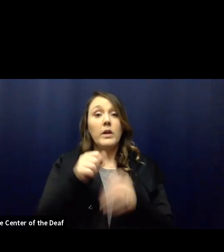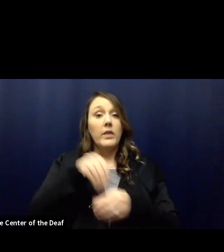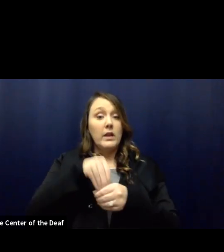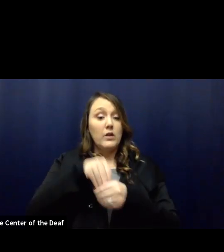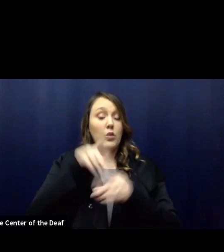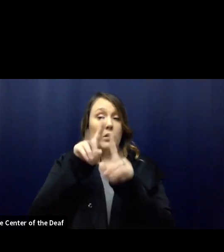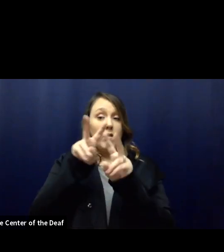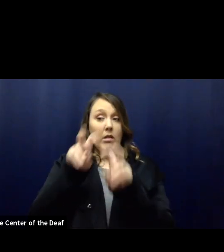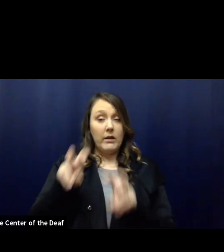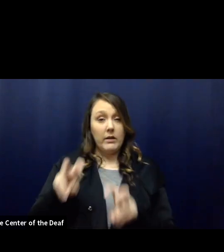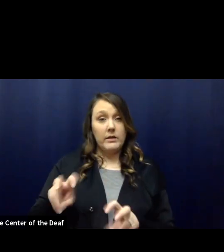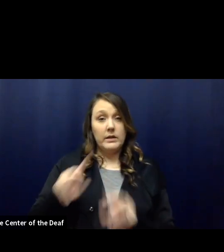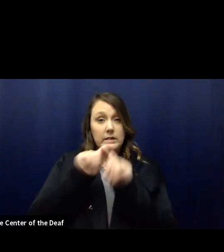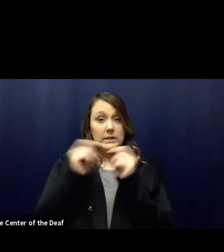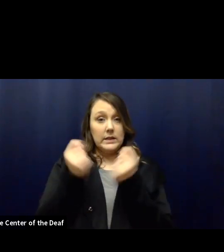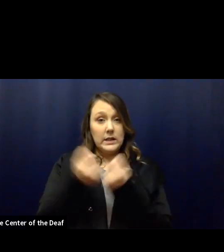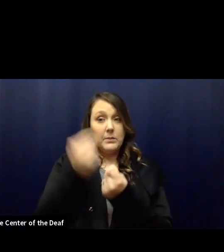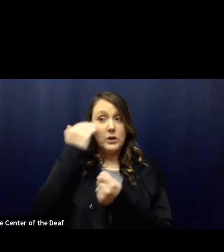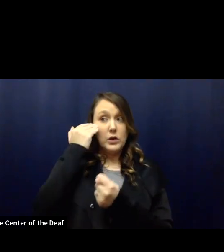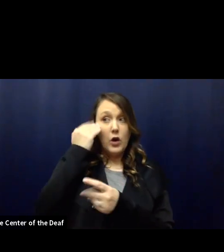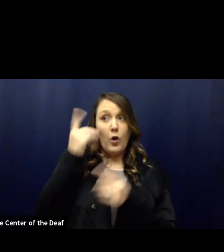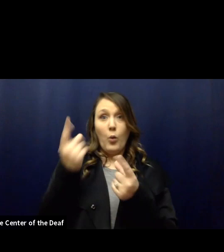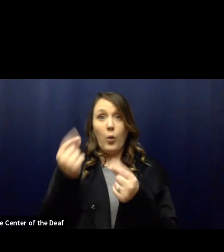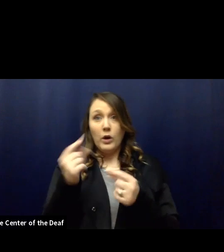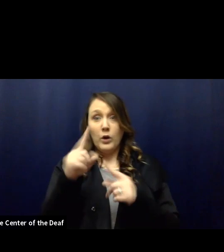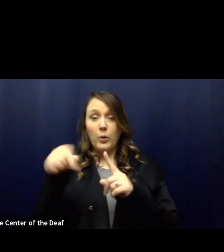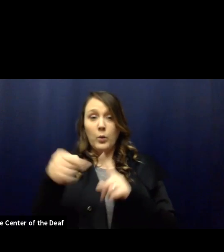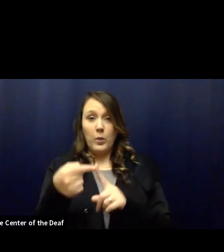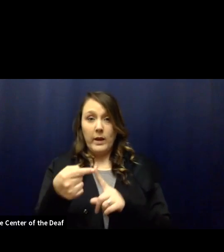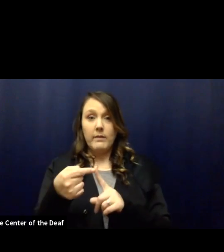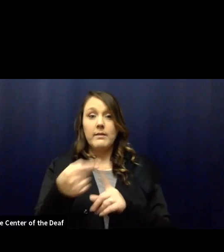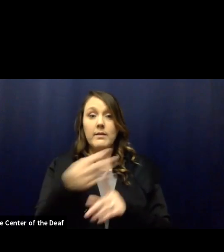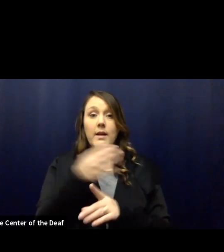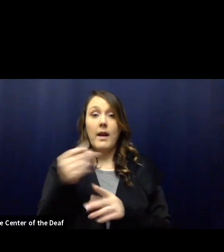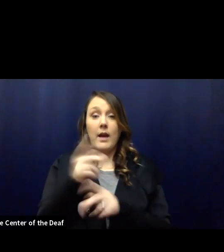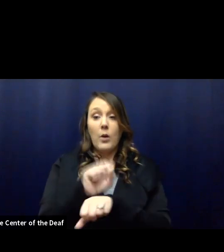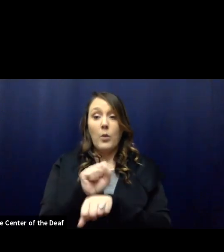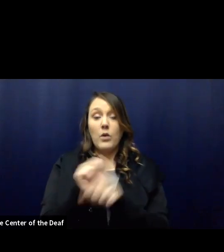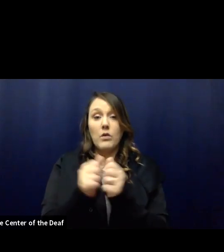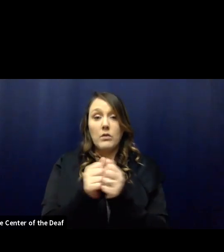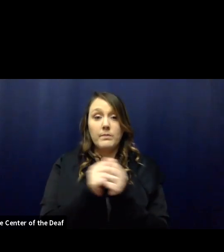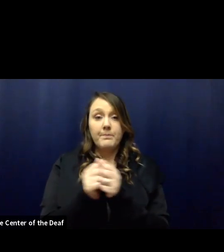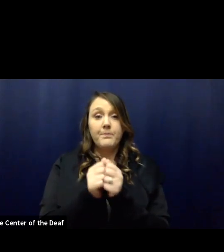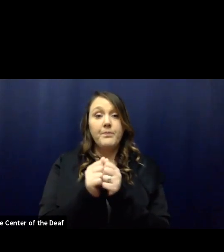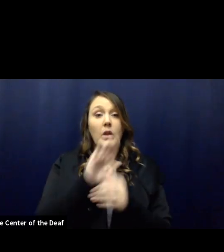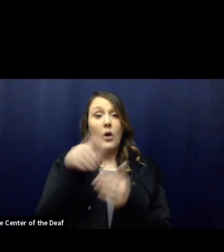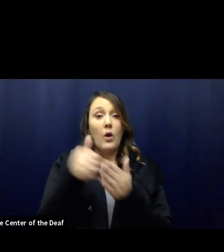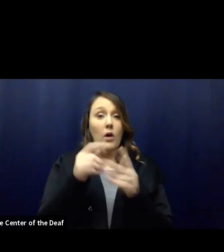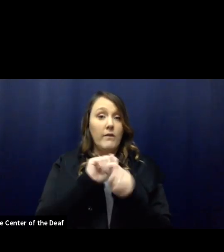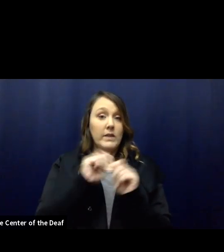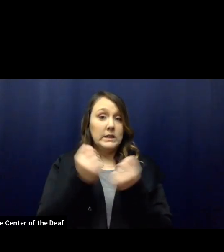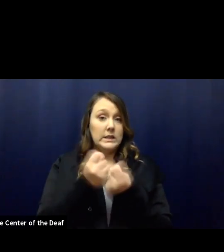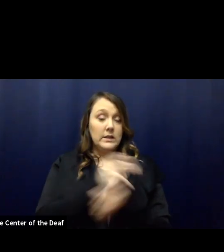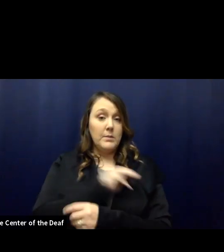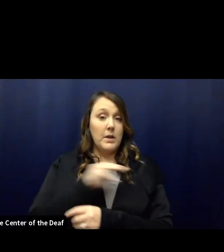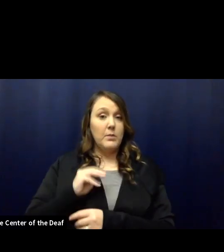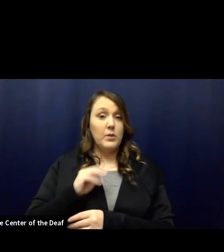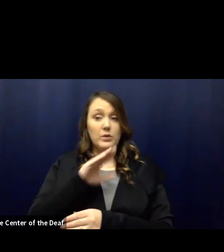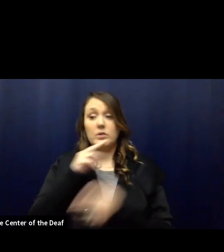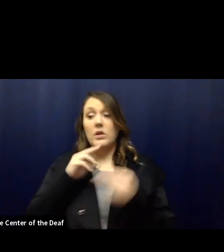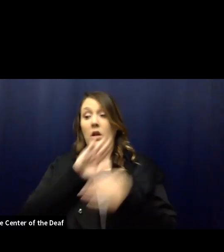know what triggers to pull and when, and also very closely with all of our team members and all of our health systems. And lastly, I